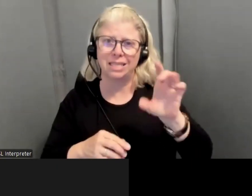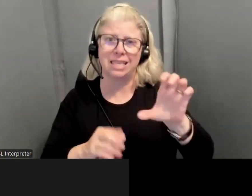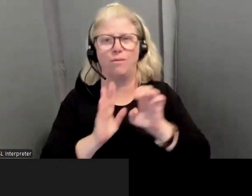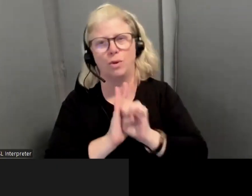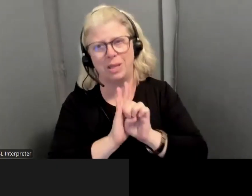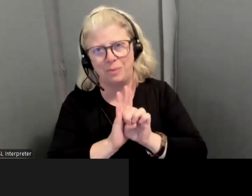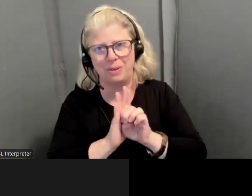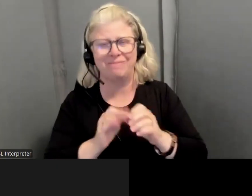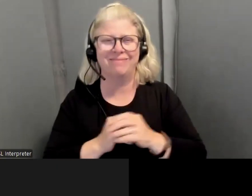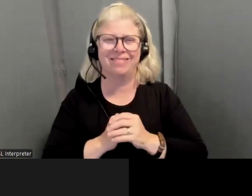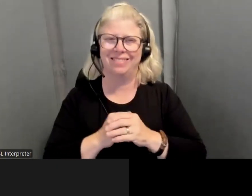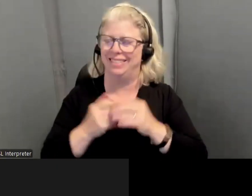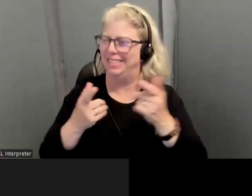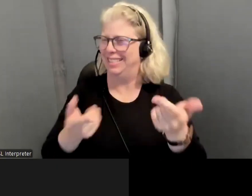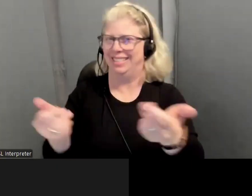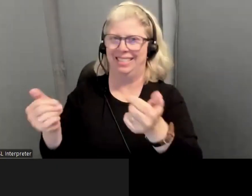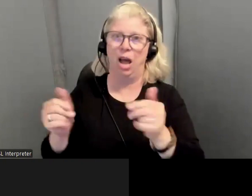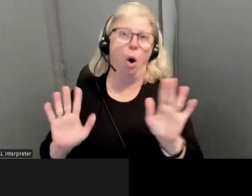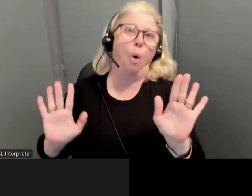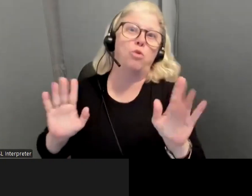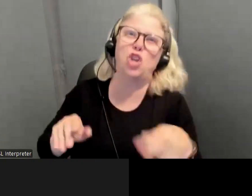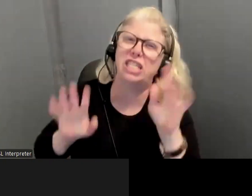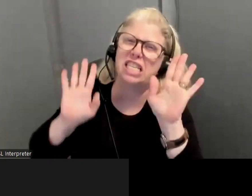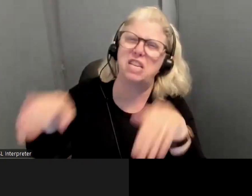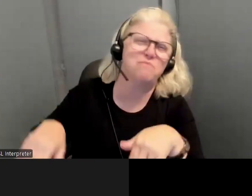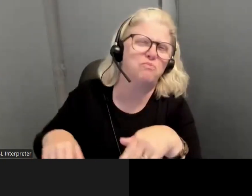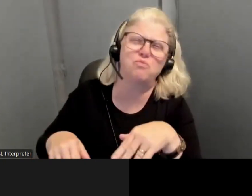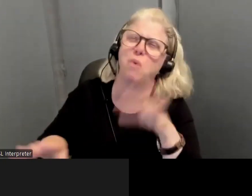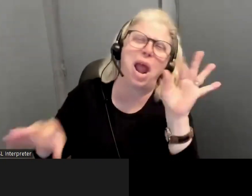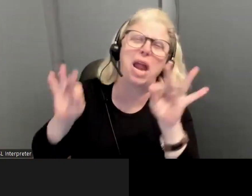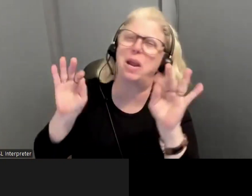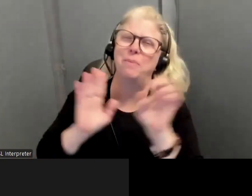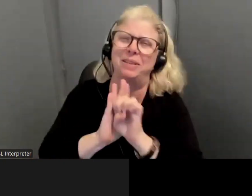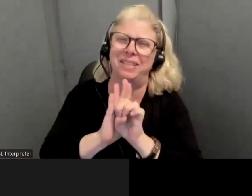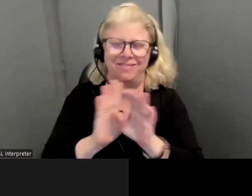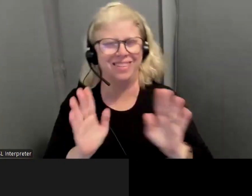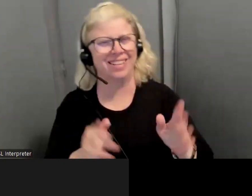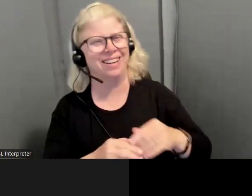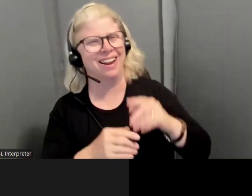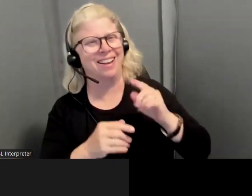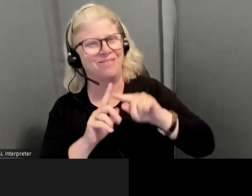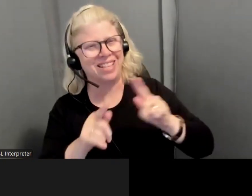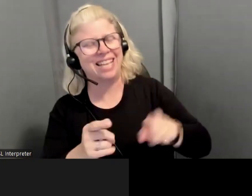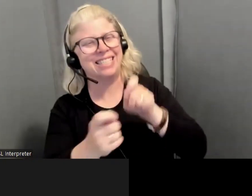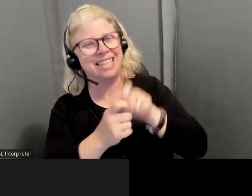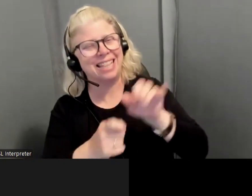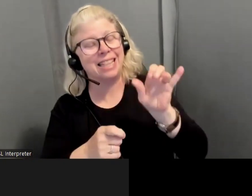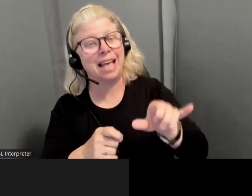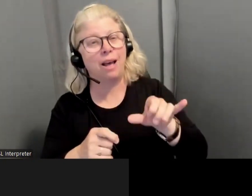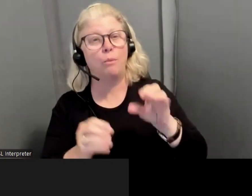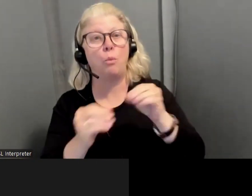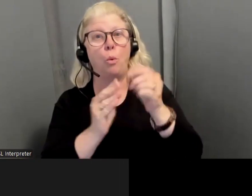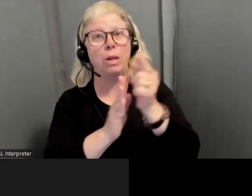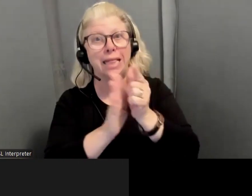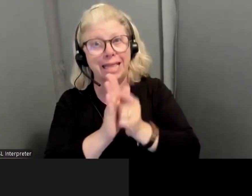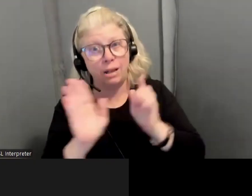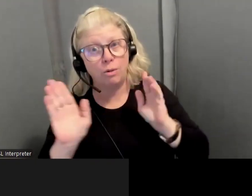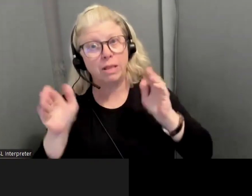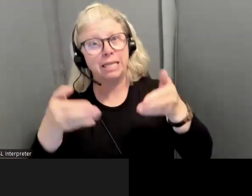example. Just an example at random. Just an example. Yes. Is exactly that, a more